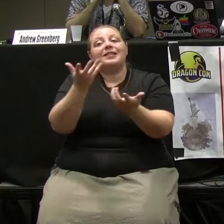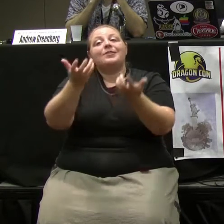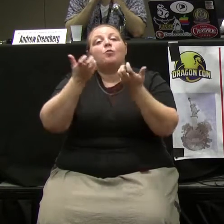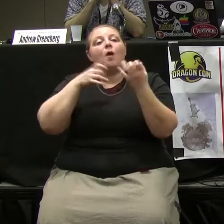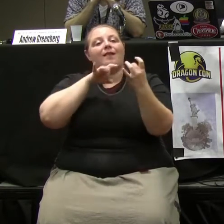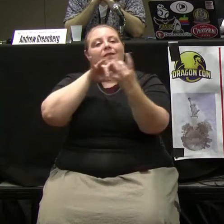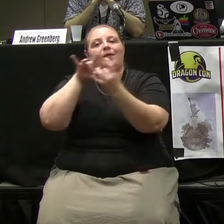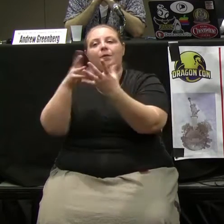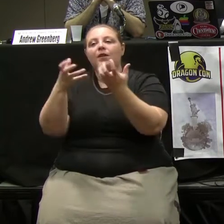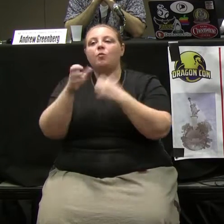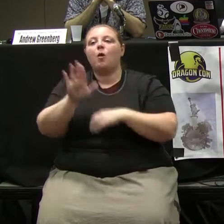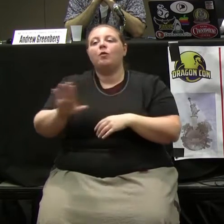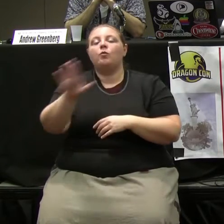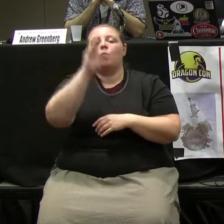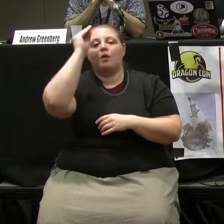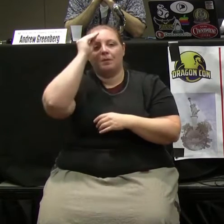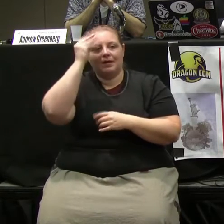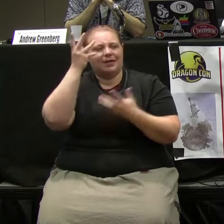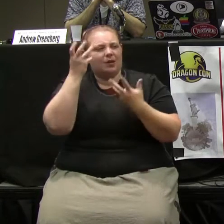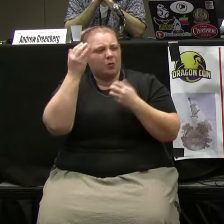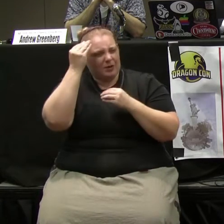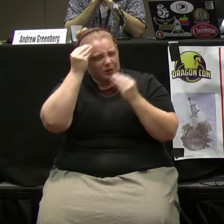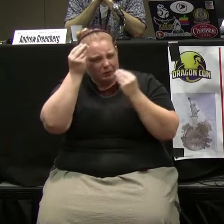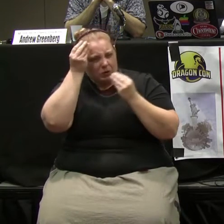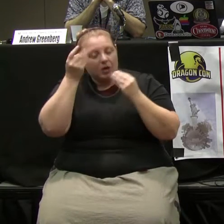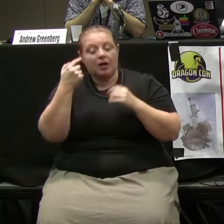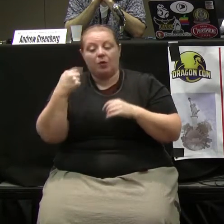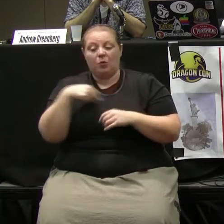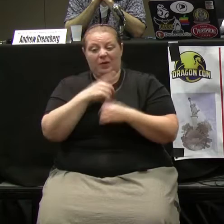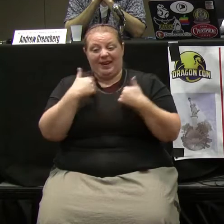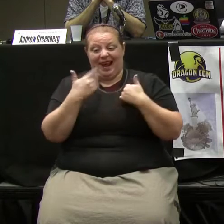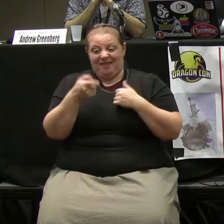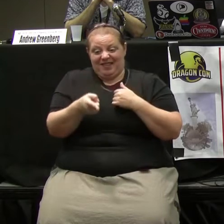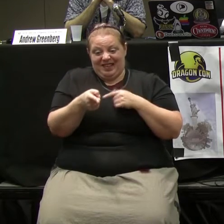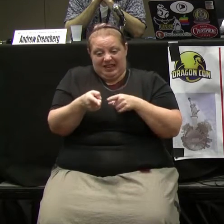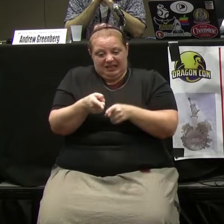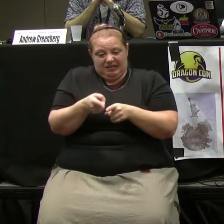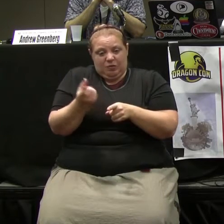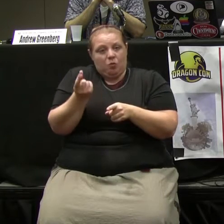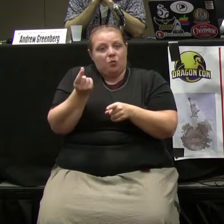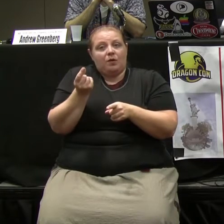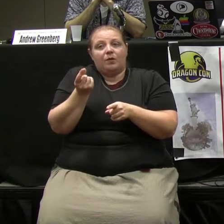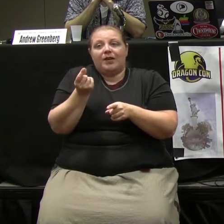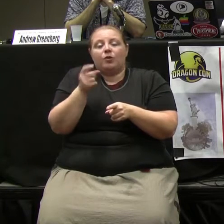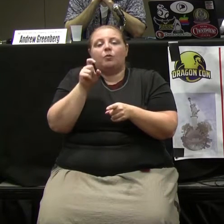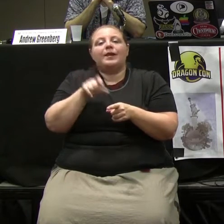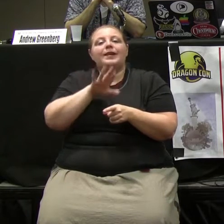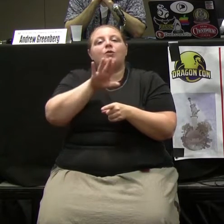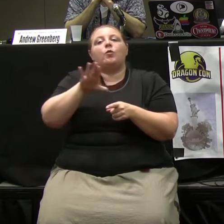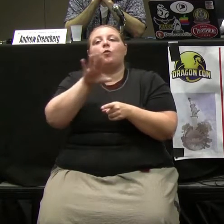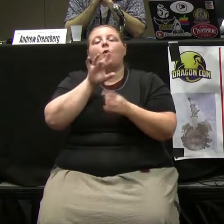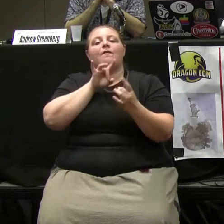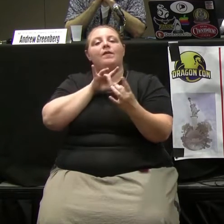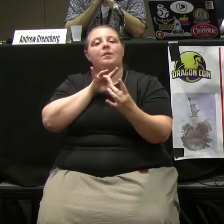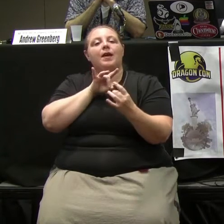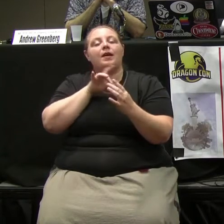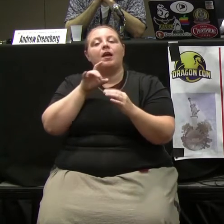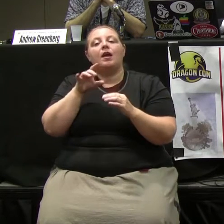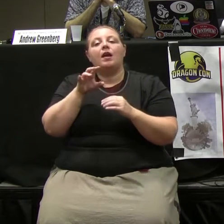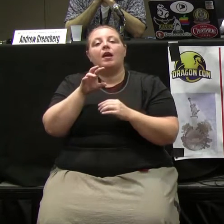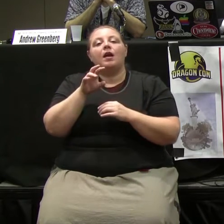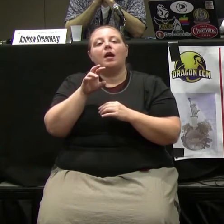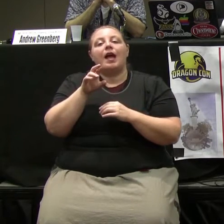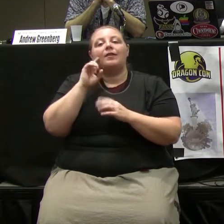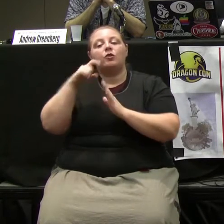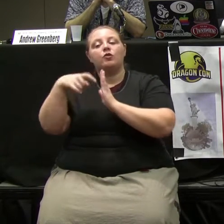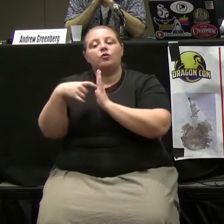want to know what you think. They're trying to figure out there's this thing and we need to deal with it, and how do we get feedback. At the notice of proposed rulemaking stage,